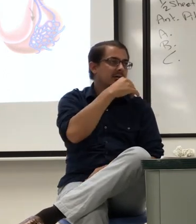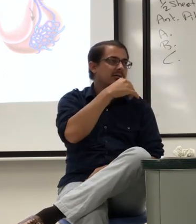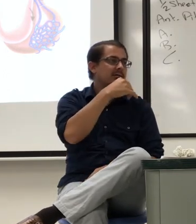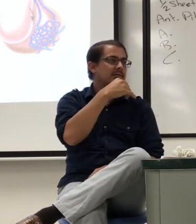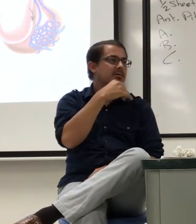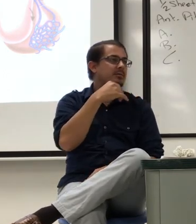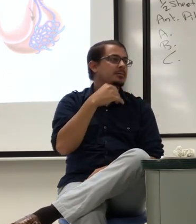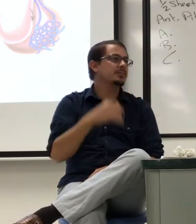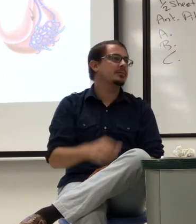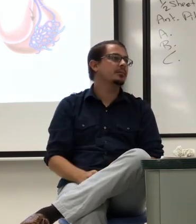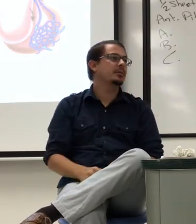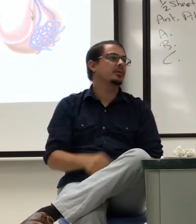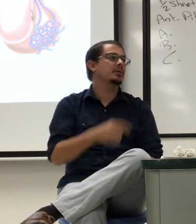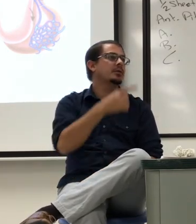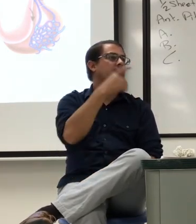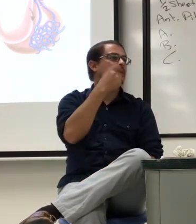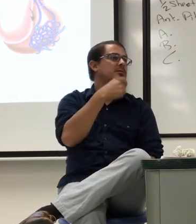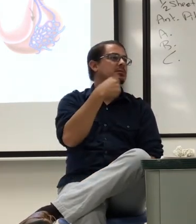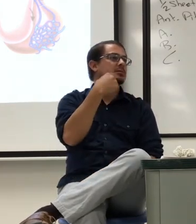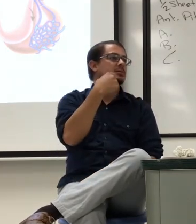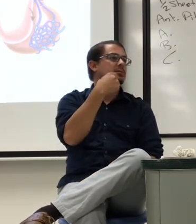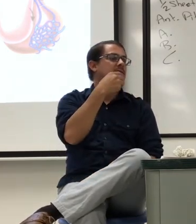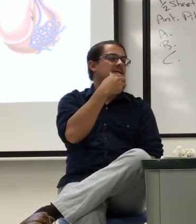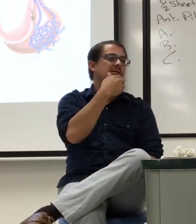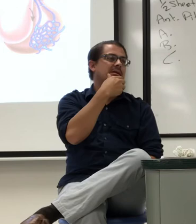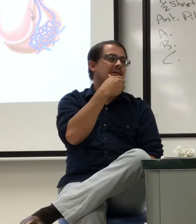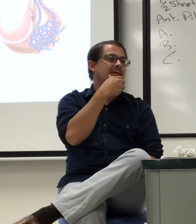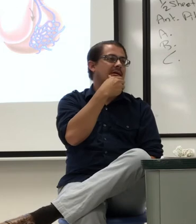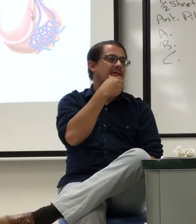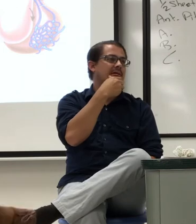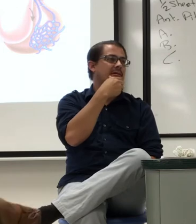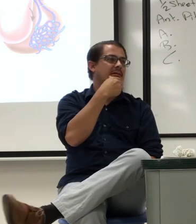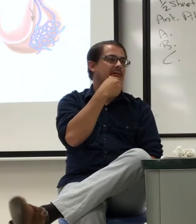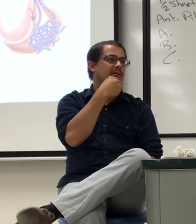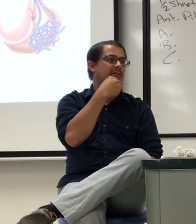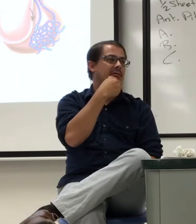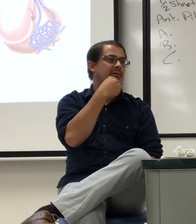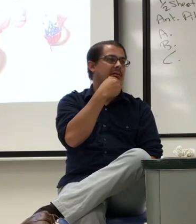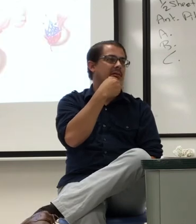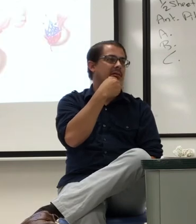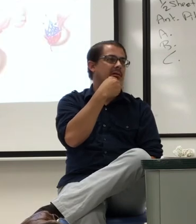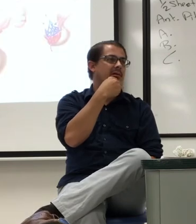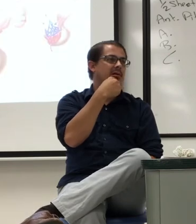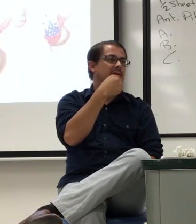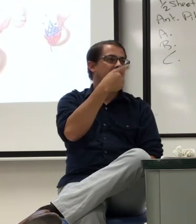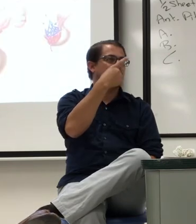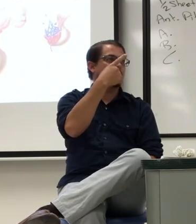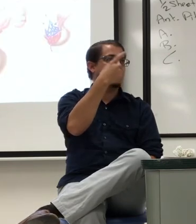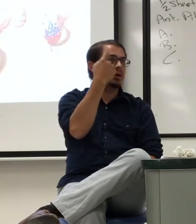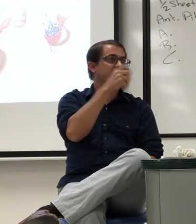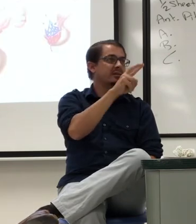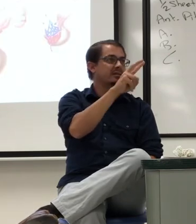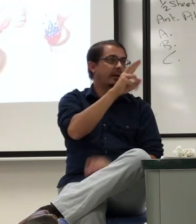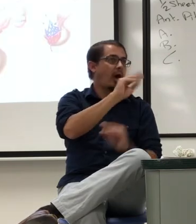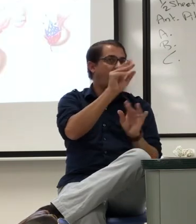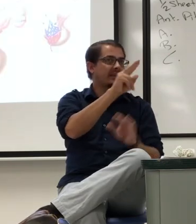vein. It goes from the cathed 1 to the cathed 2. Let's have the same conversation. Here's a different picture of